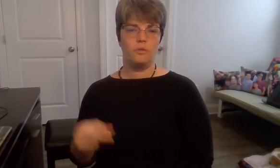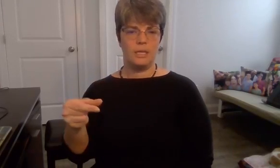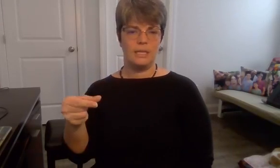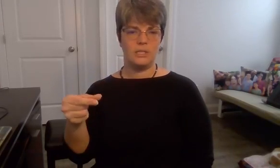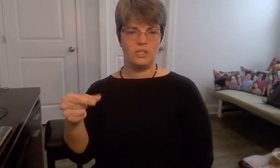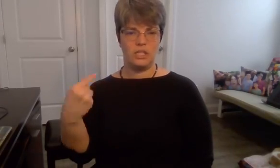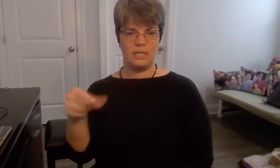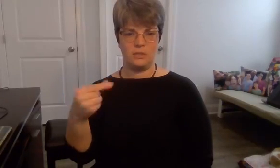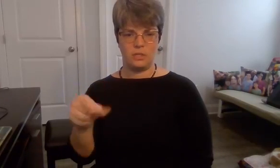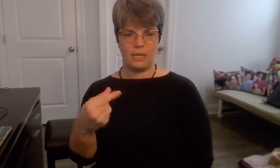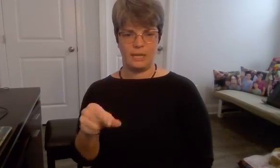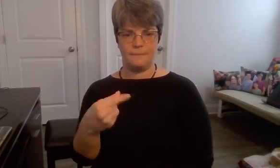Green is a G and you shake it.